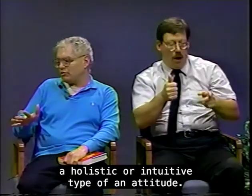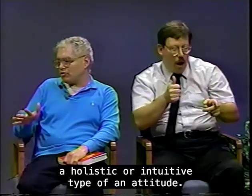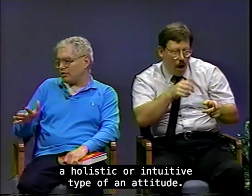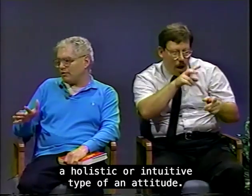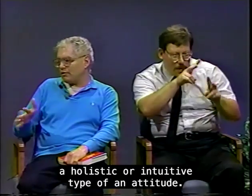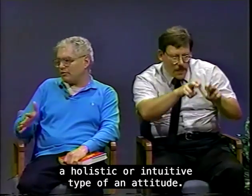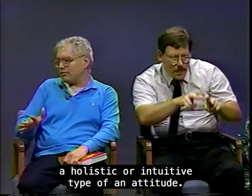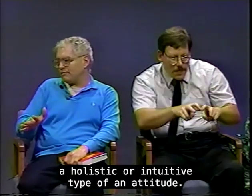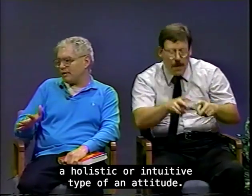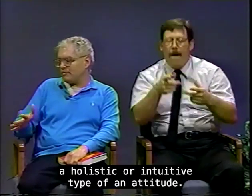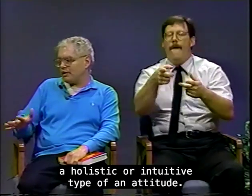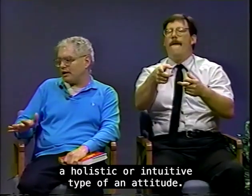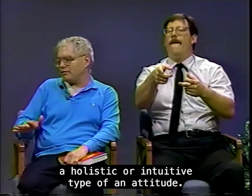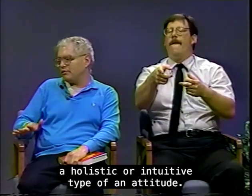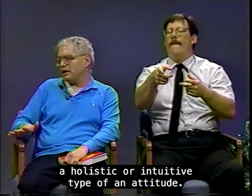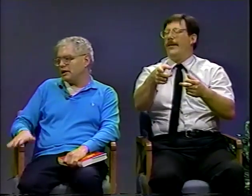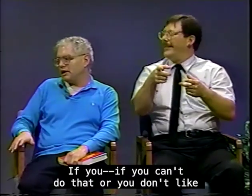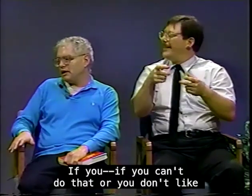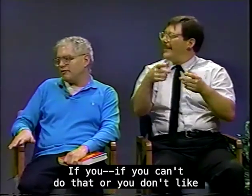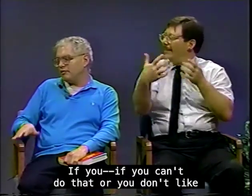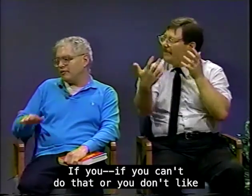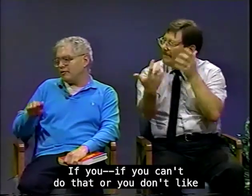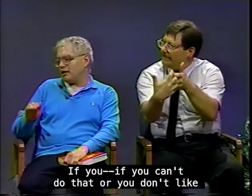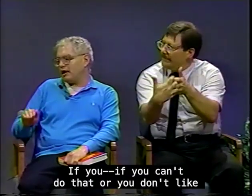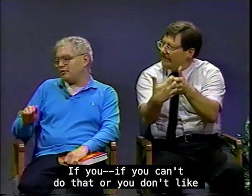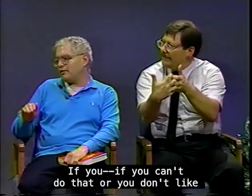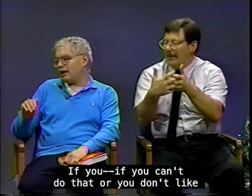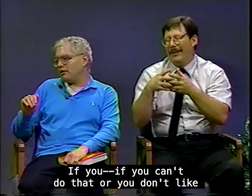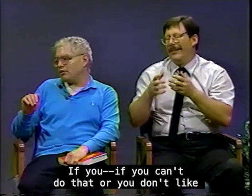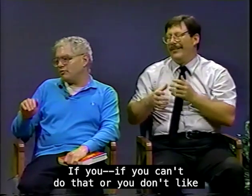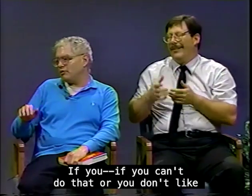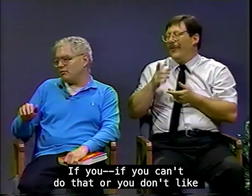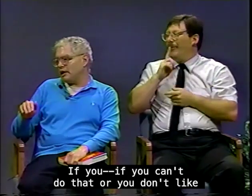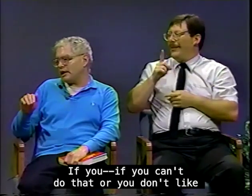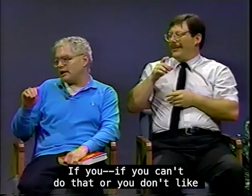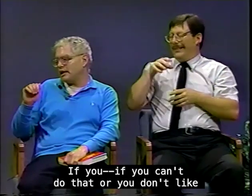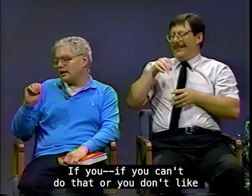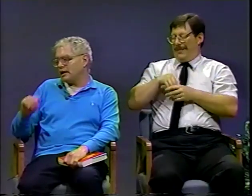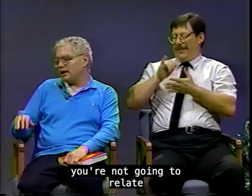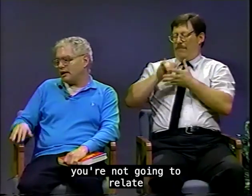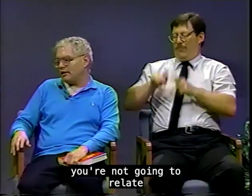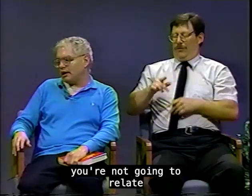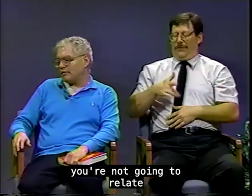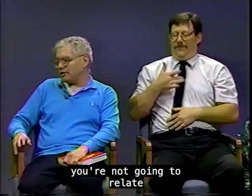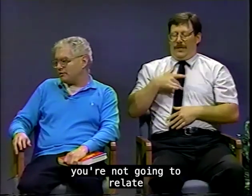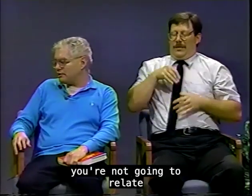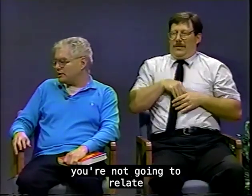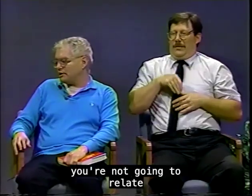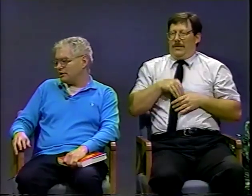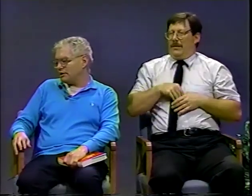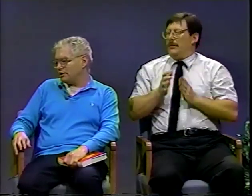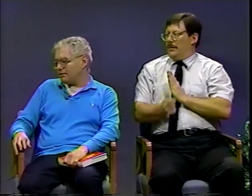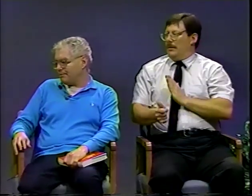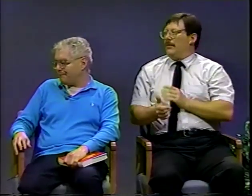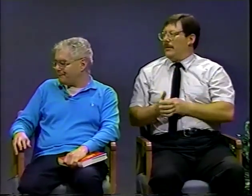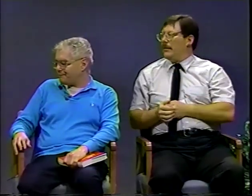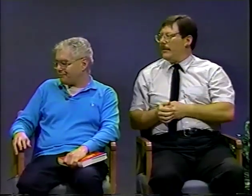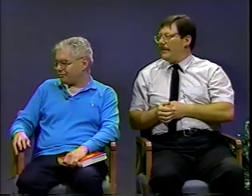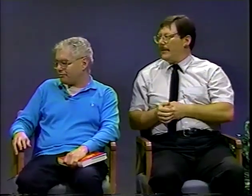a holistic or intuitive type of an attitude. If you can't do that or you don't like it, you're not going to relate to it.